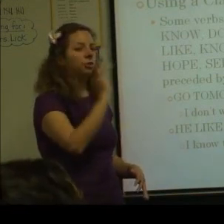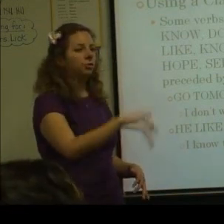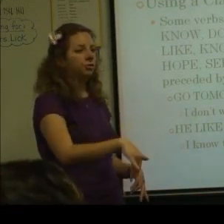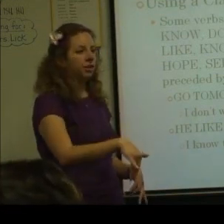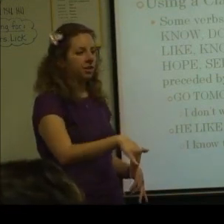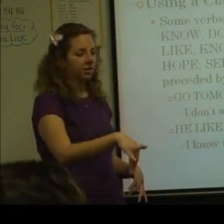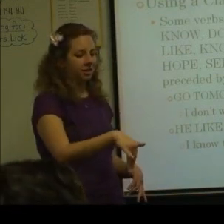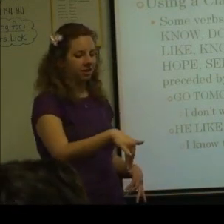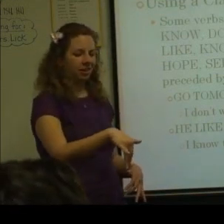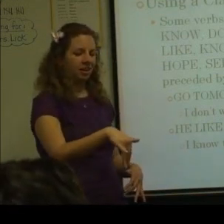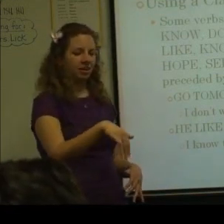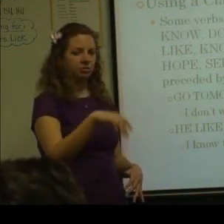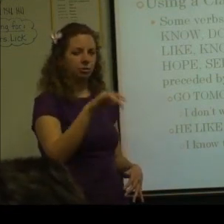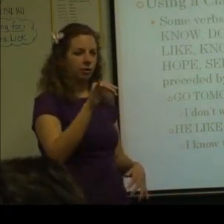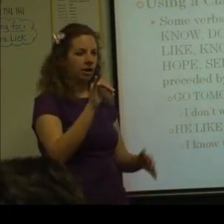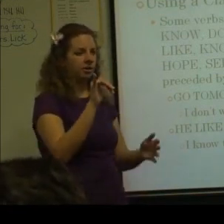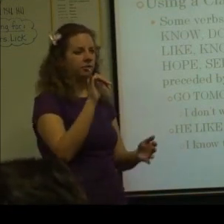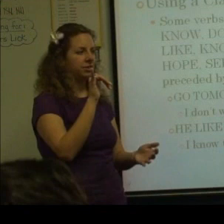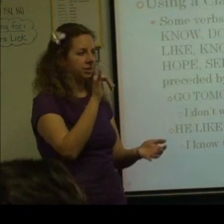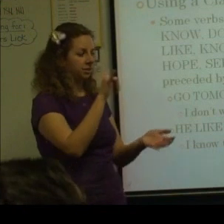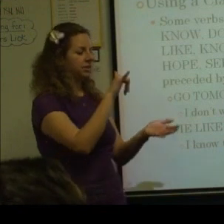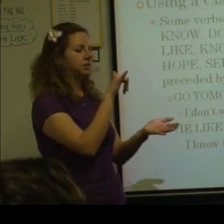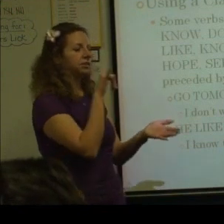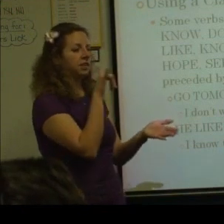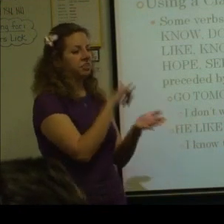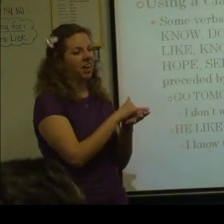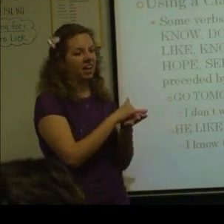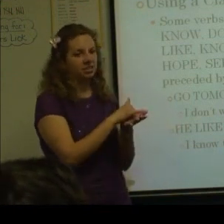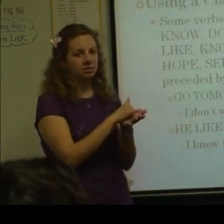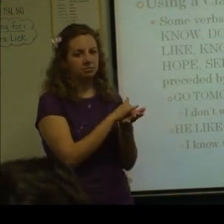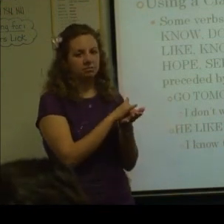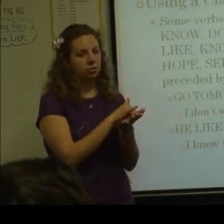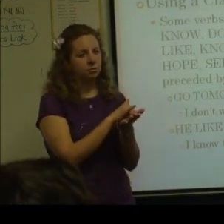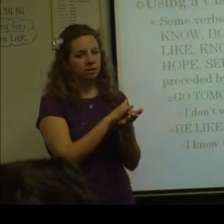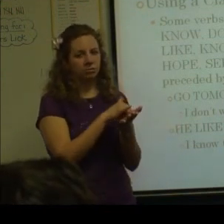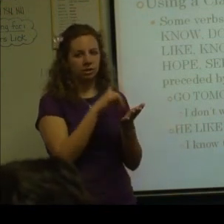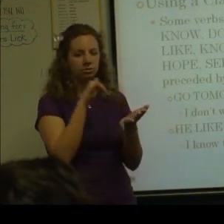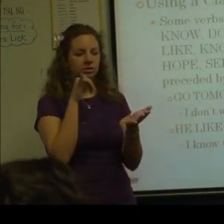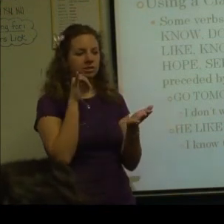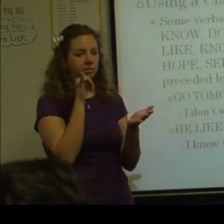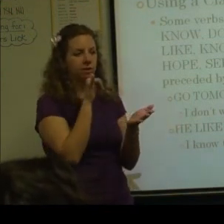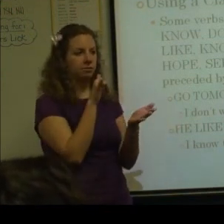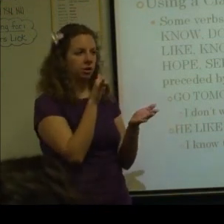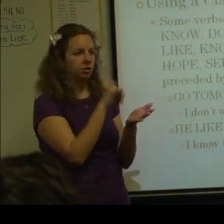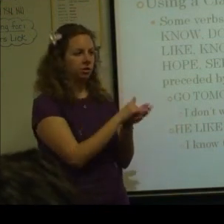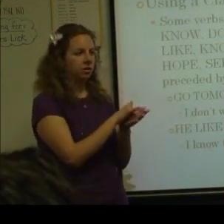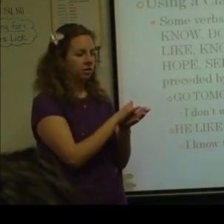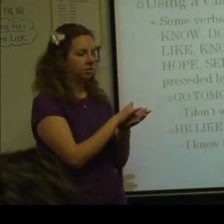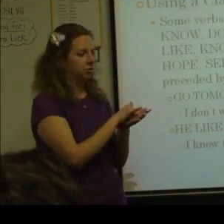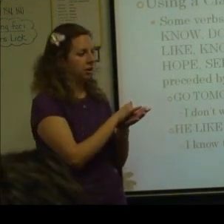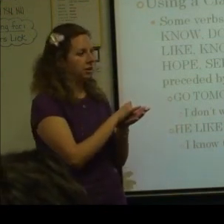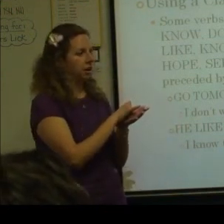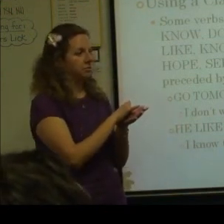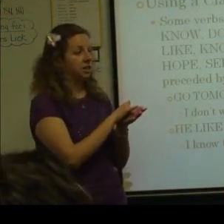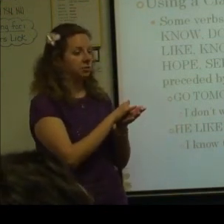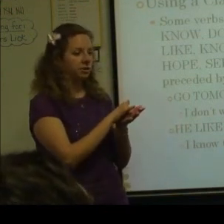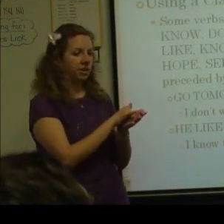know, and then down, kind of like to a Y, or this is the sign that. Nobody really uses this one anymore, because you don't sign the word